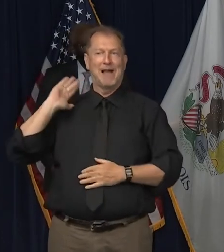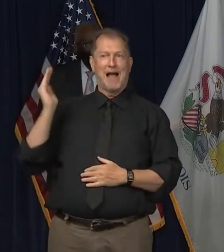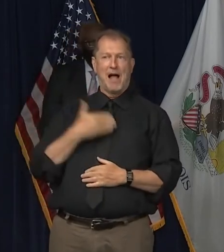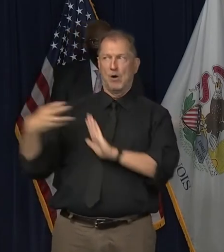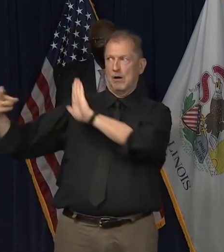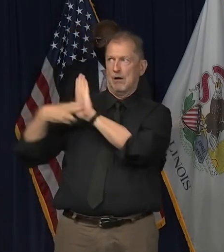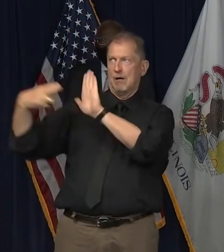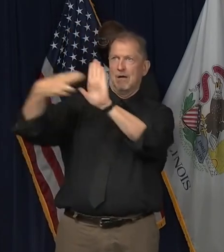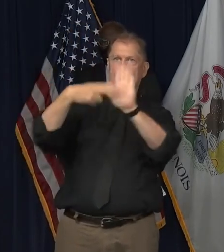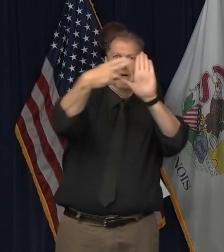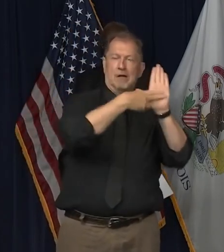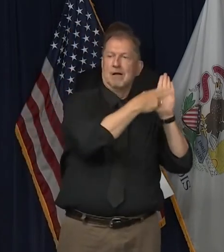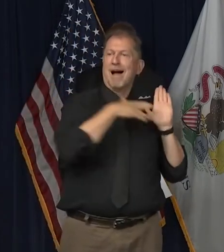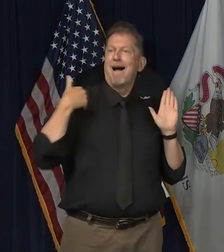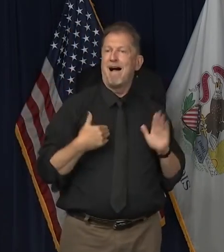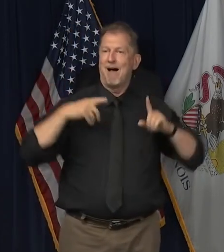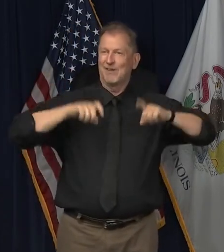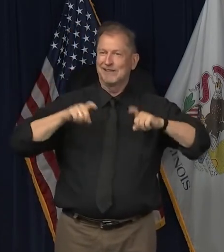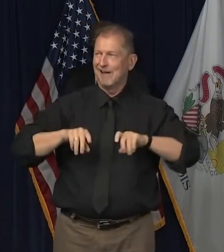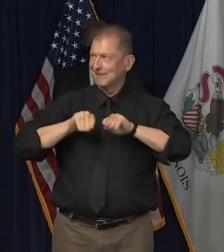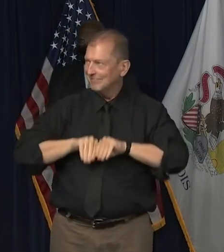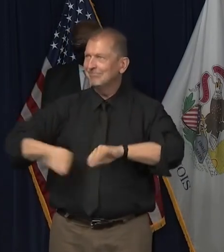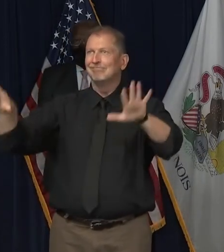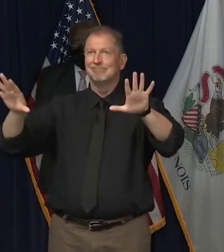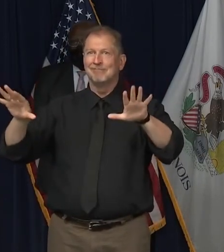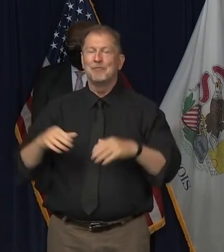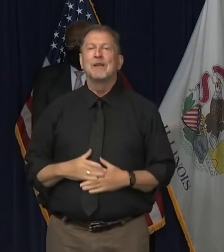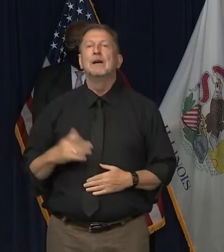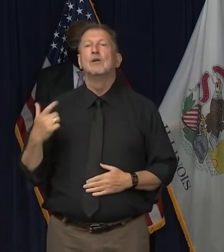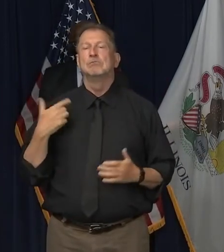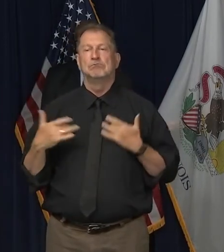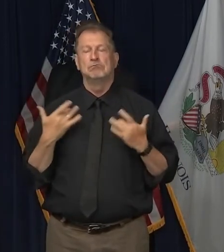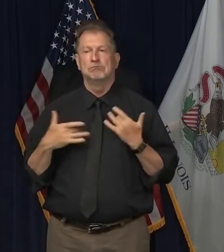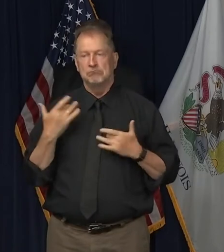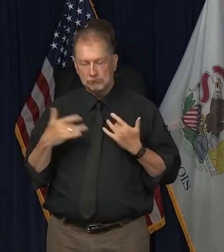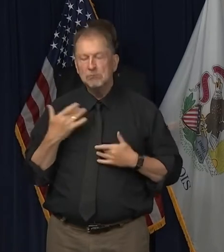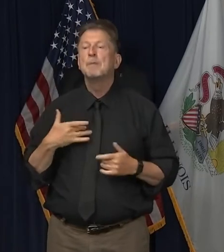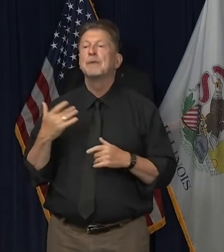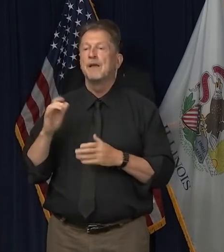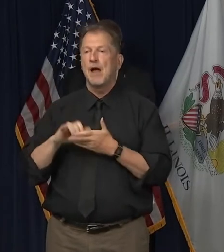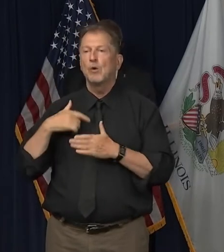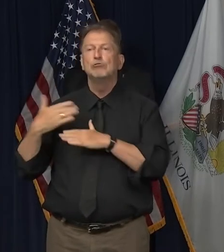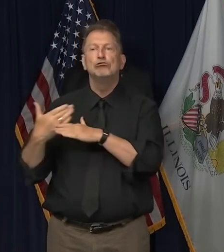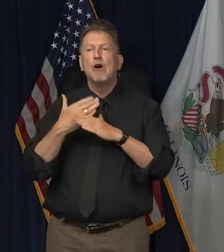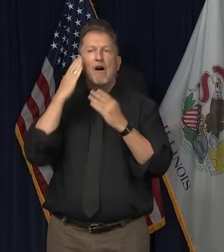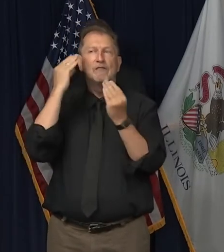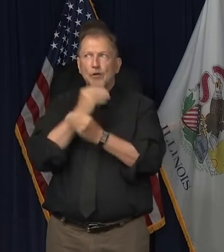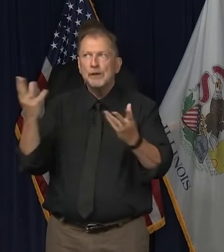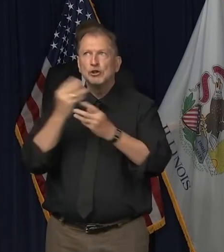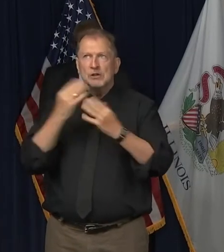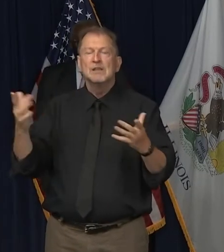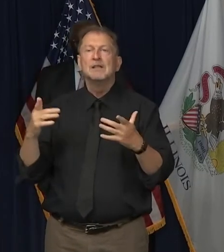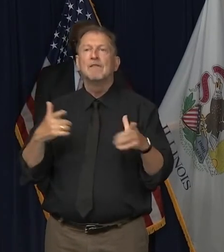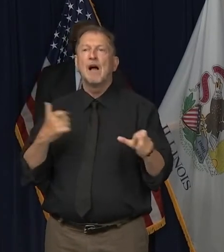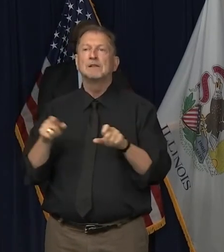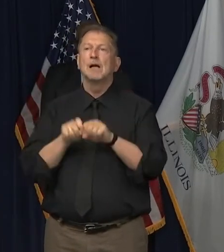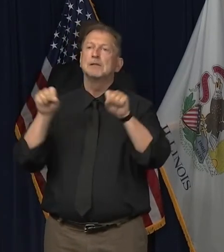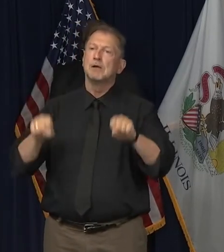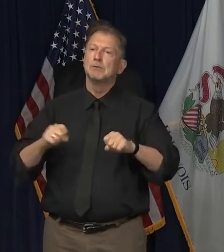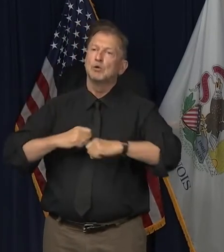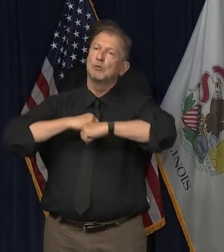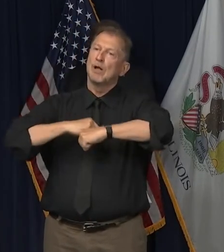today, just over a week after it was created, which reflects our commitment to sharing our know-how as quickly as possible to protect our